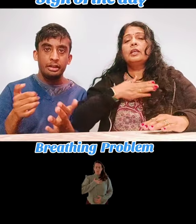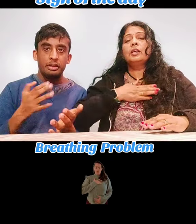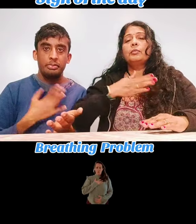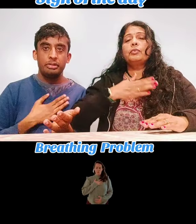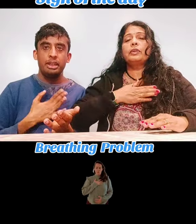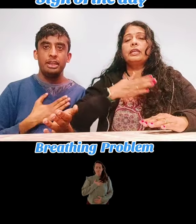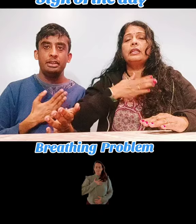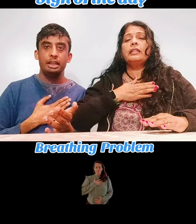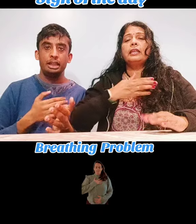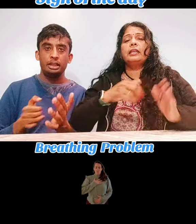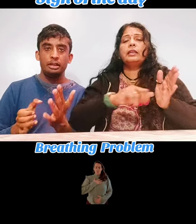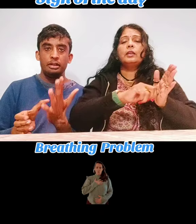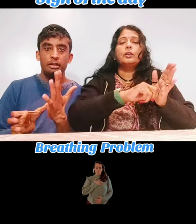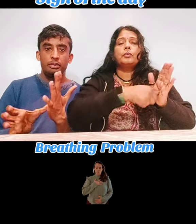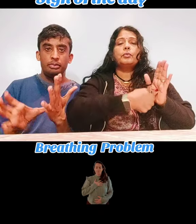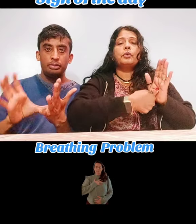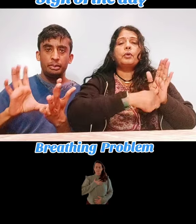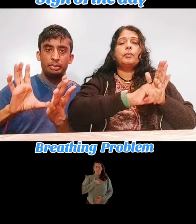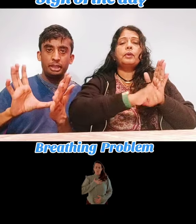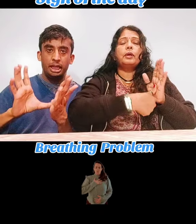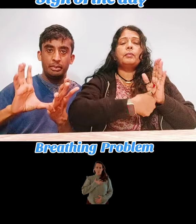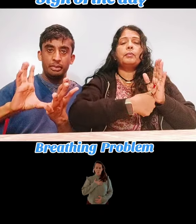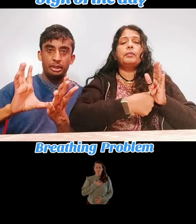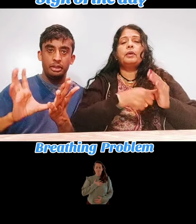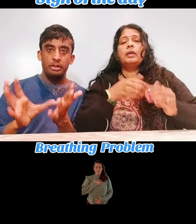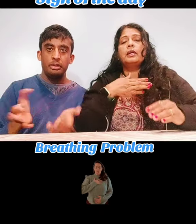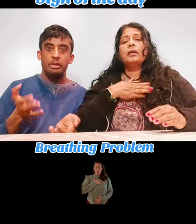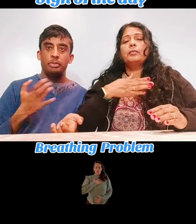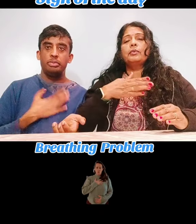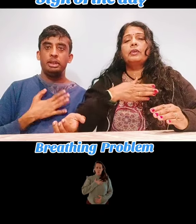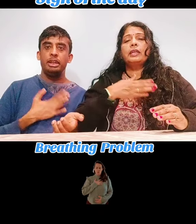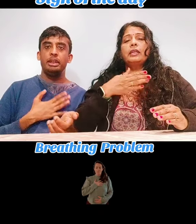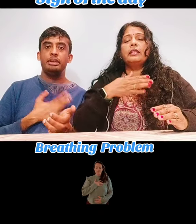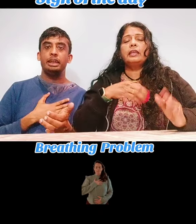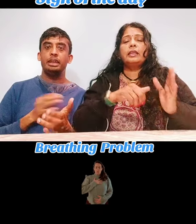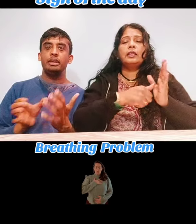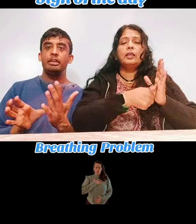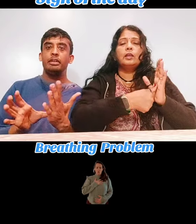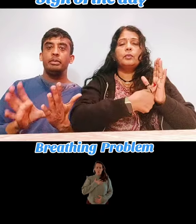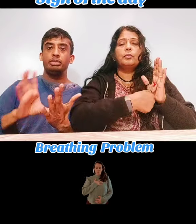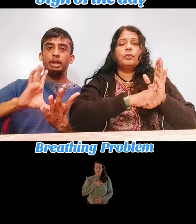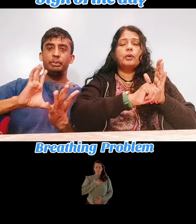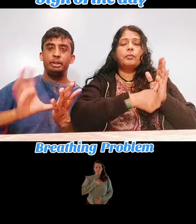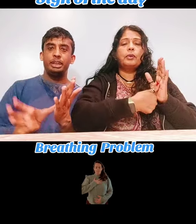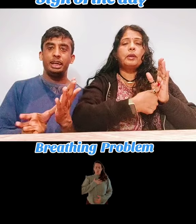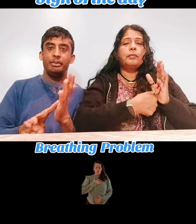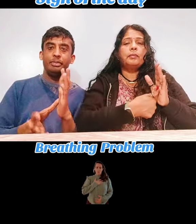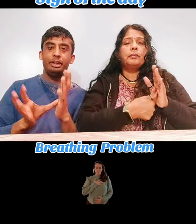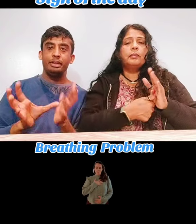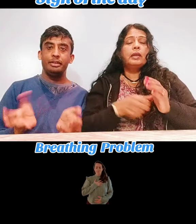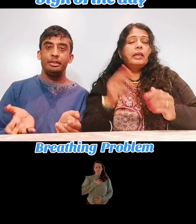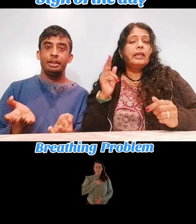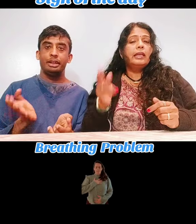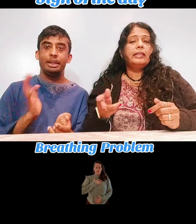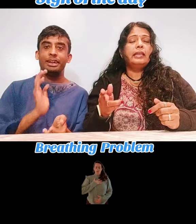is breathing problem. Breathing